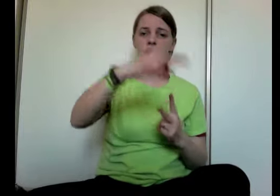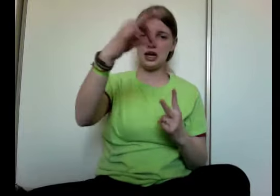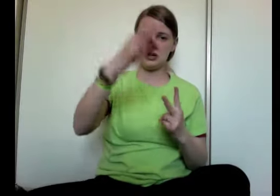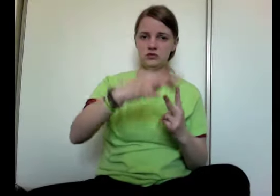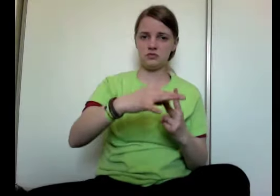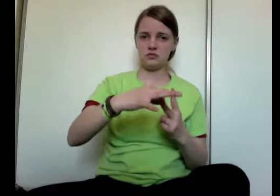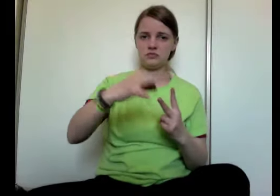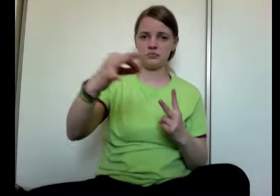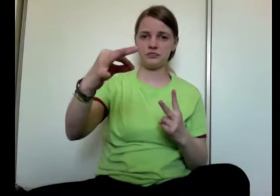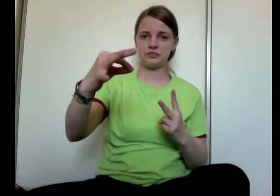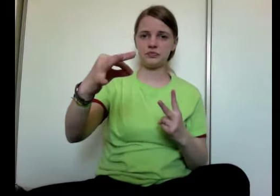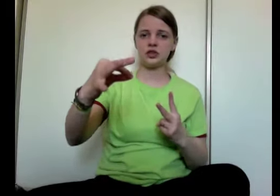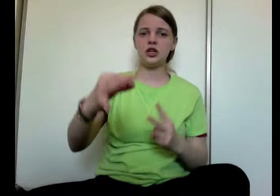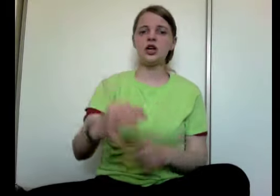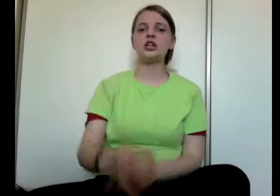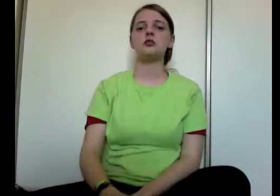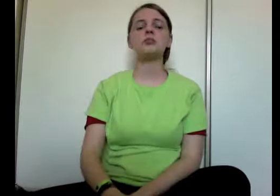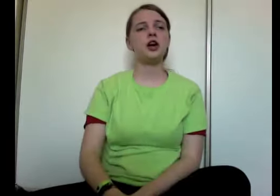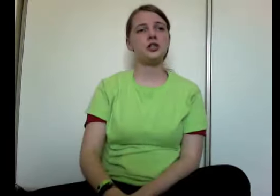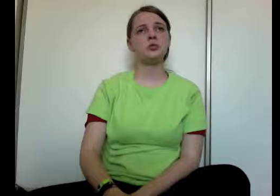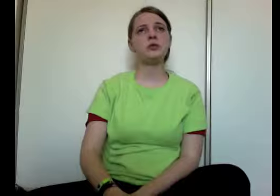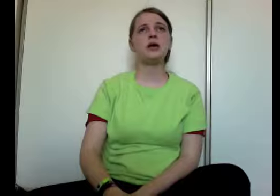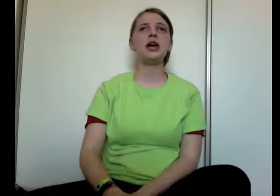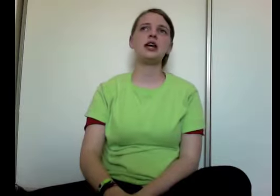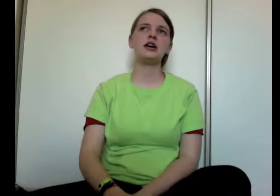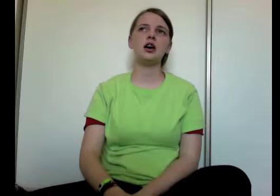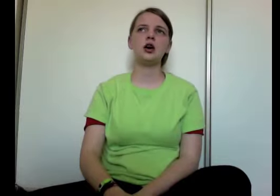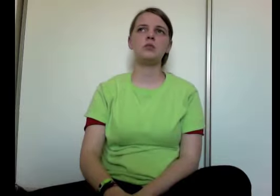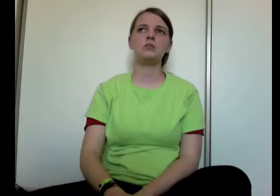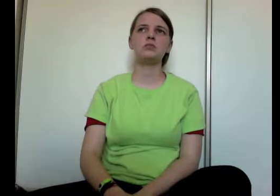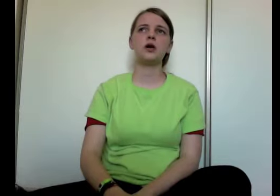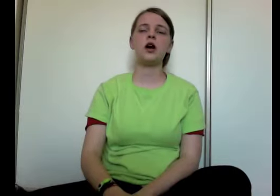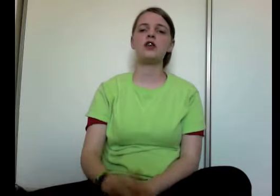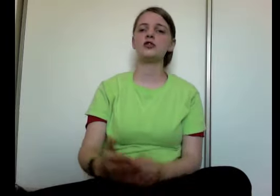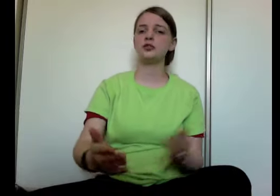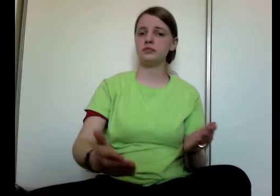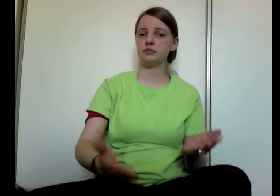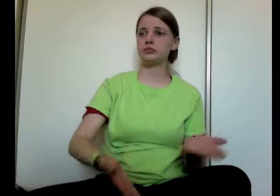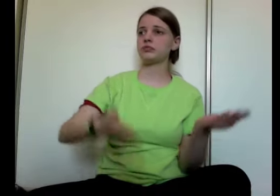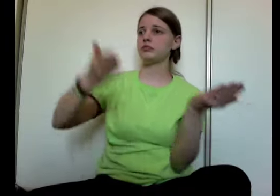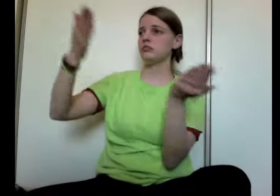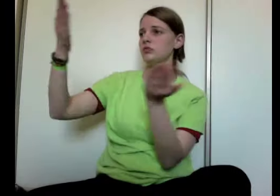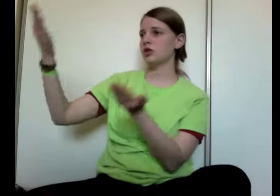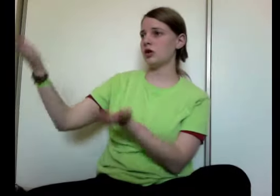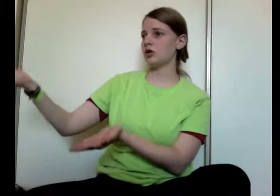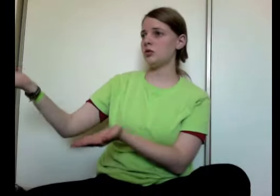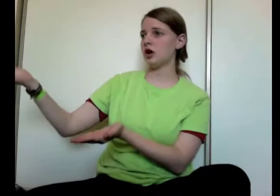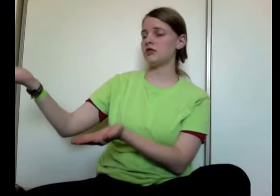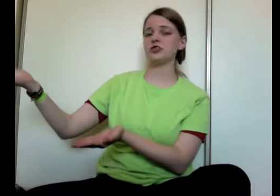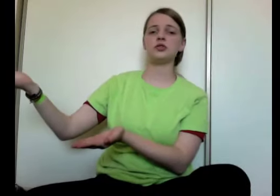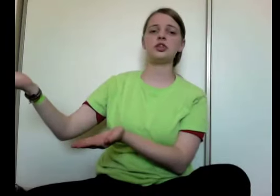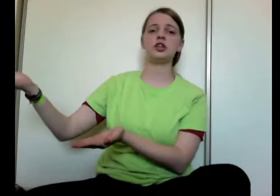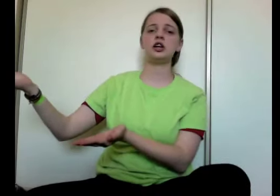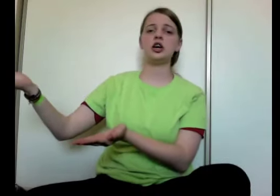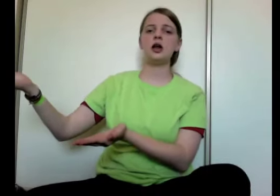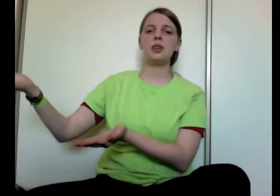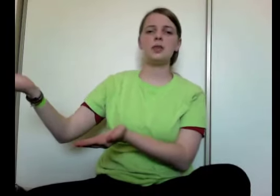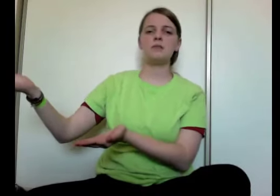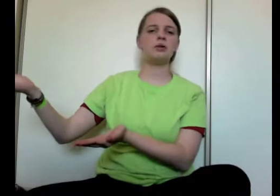made. Now the price will be paid. Offer. You offer something, but it's